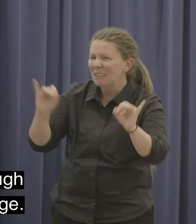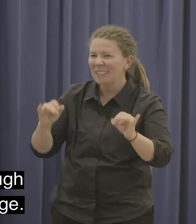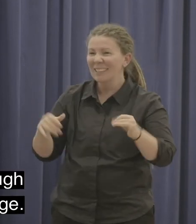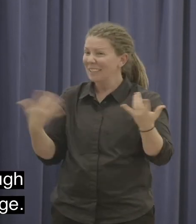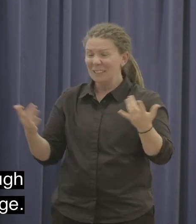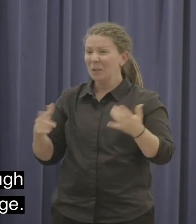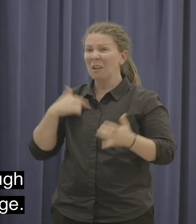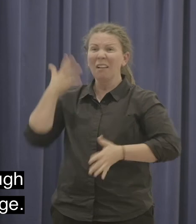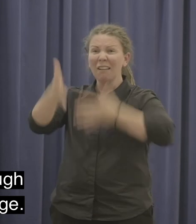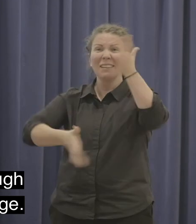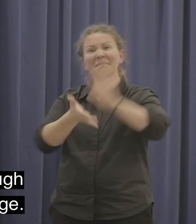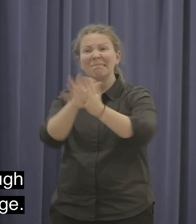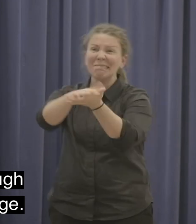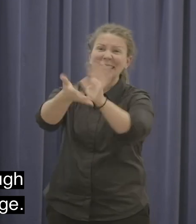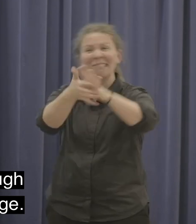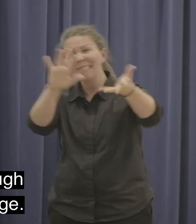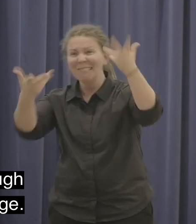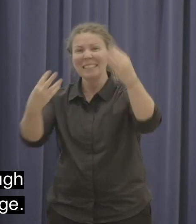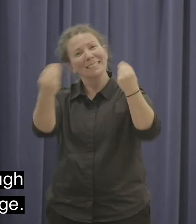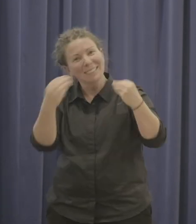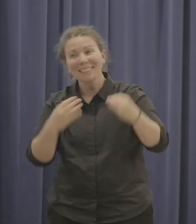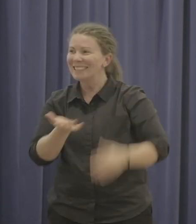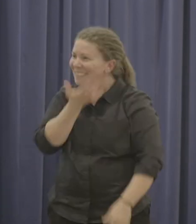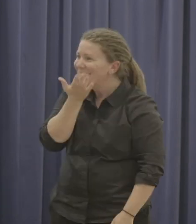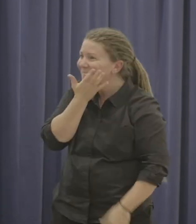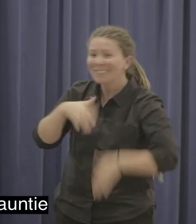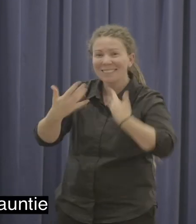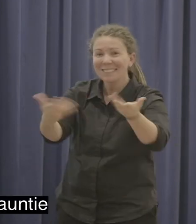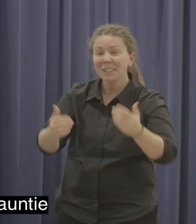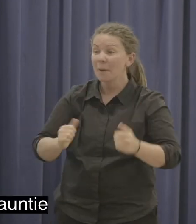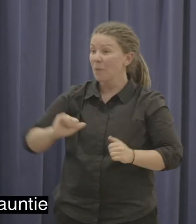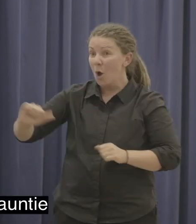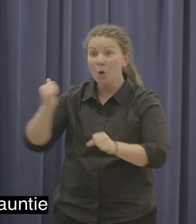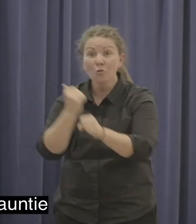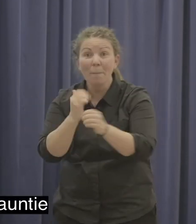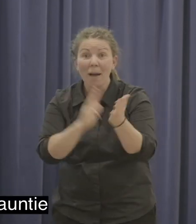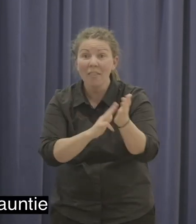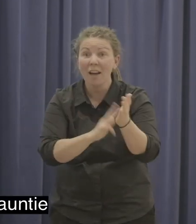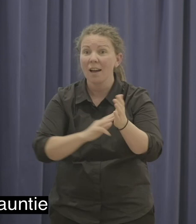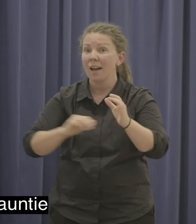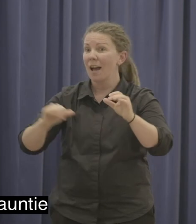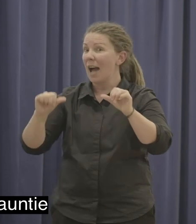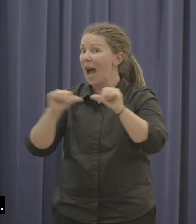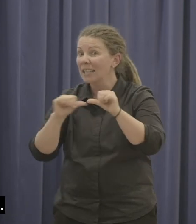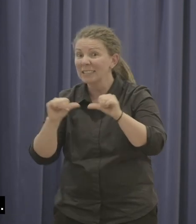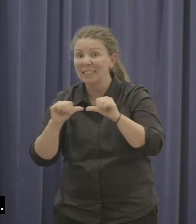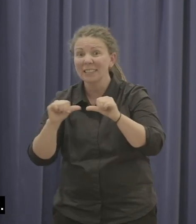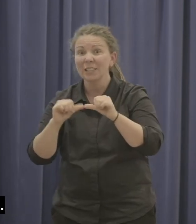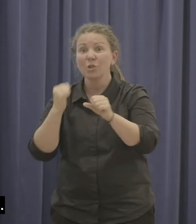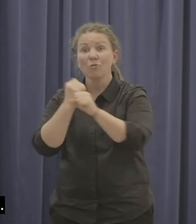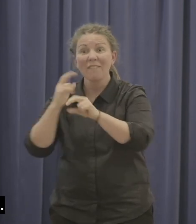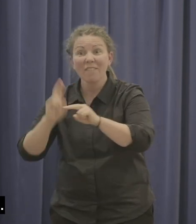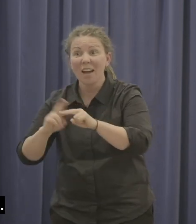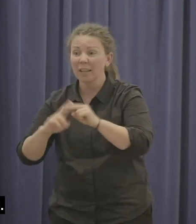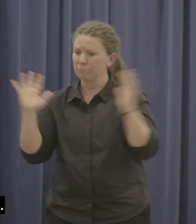we bumble our way through trying to learn a new language. Billy's grandma, grandpa and auntie also attended